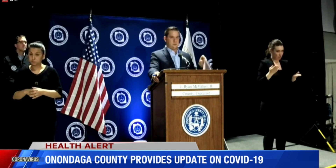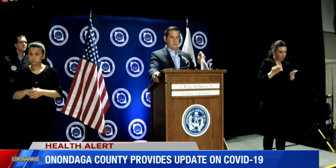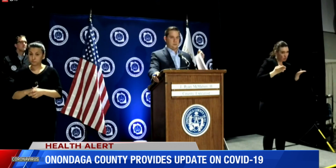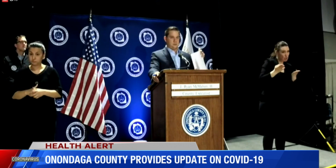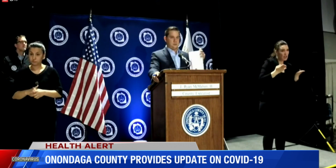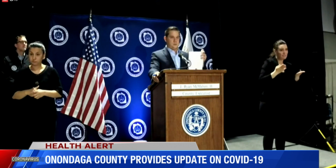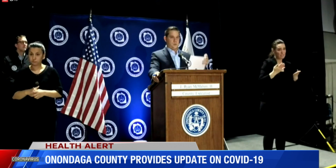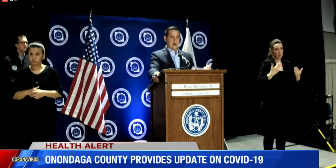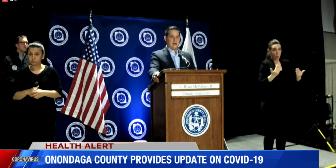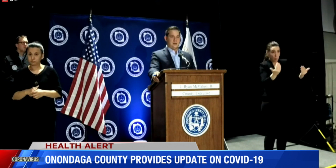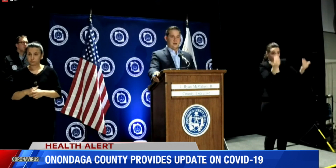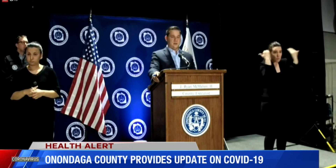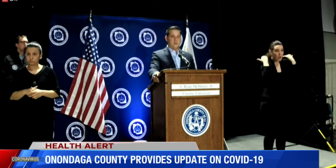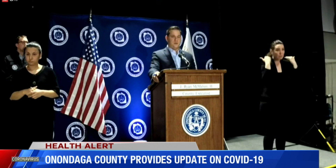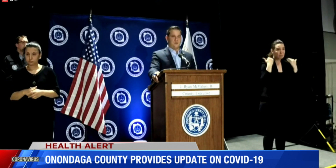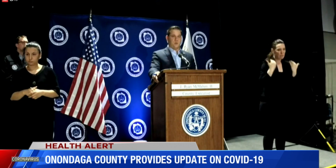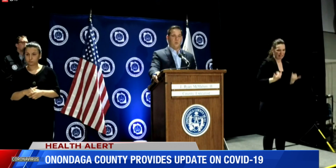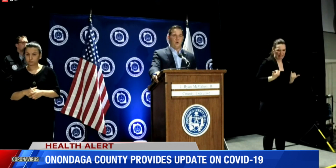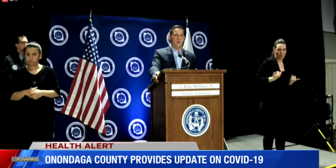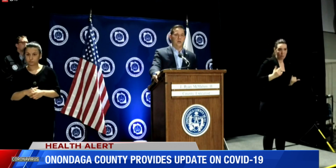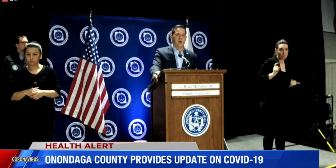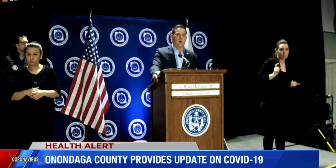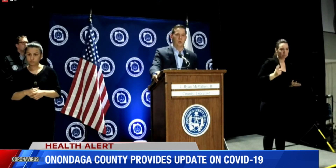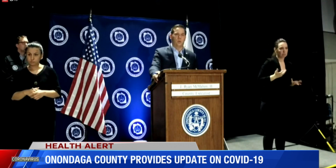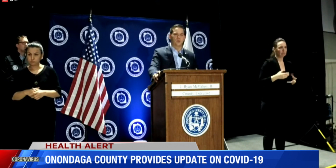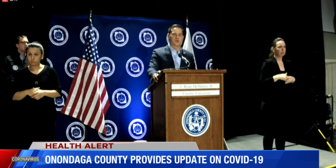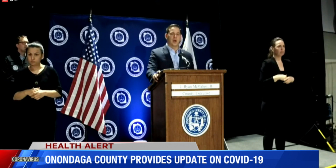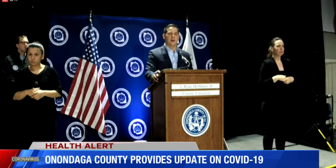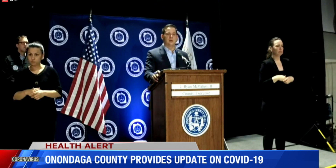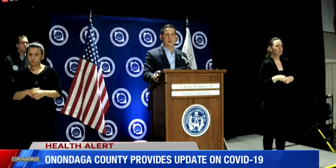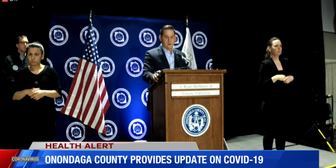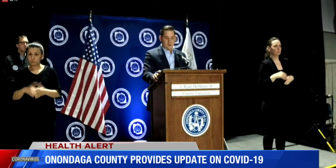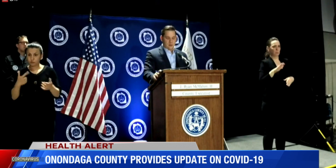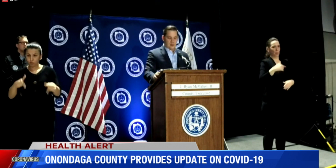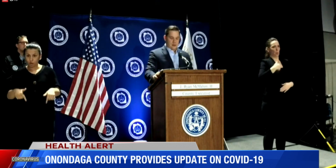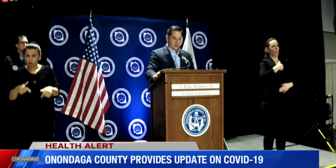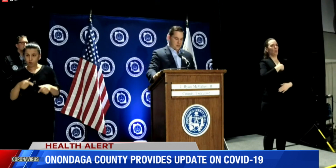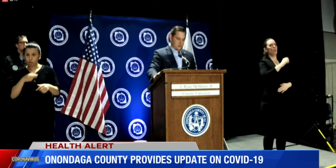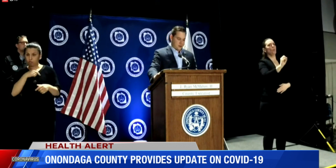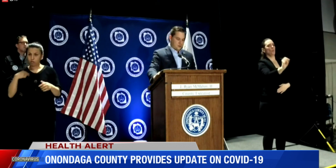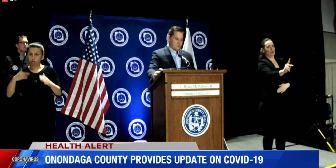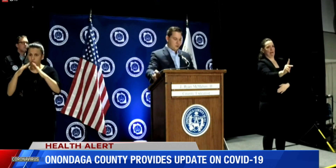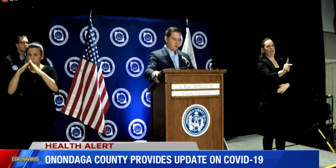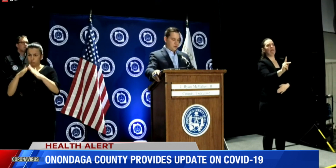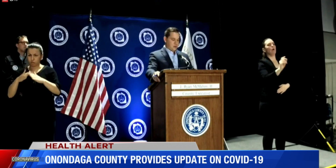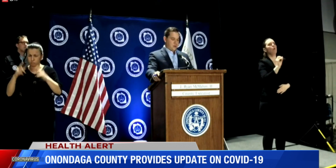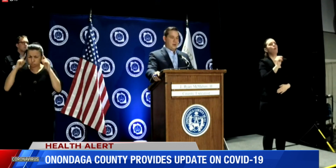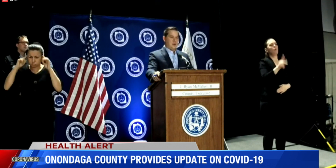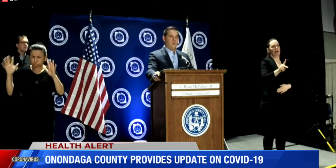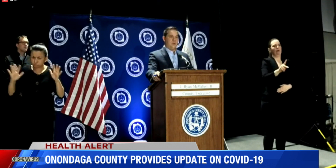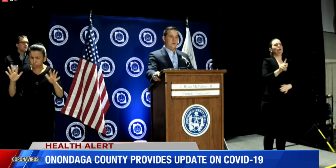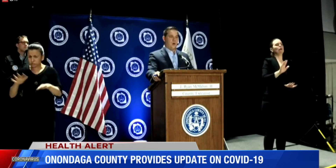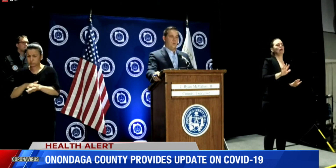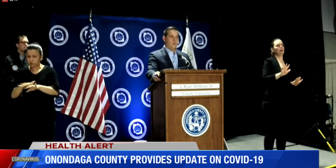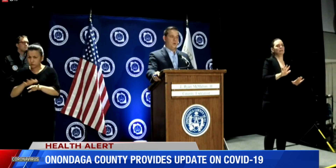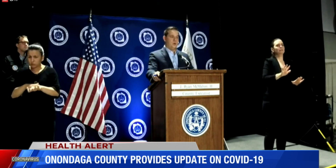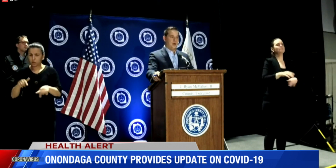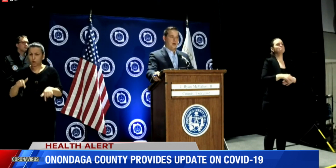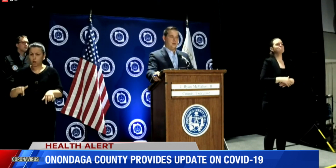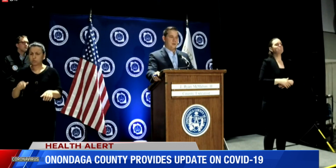Certainly, we're not in the position we were a week ago. We're more strained. And certainly, if we